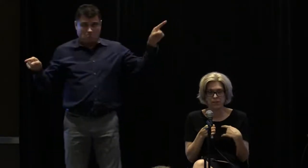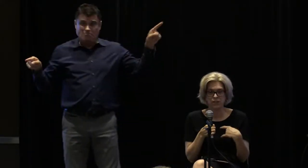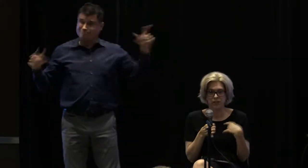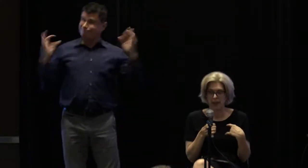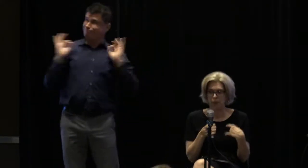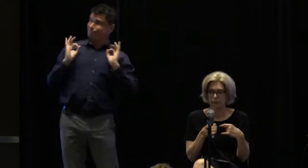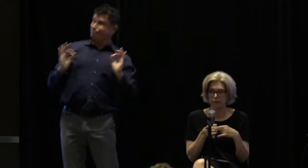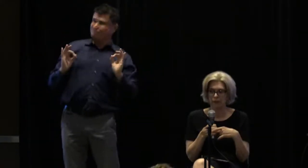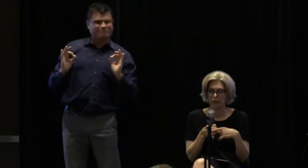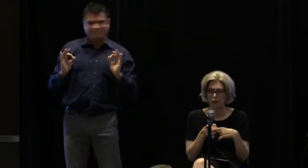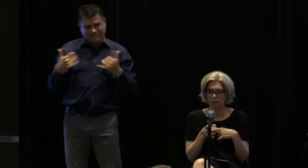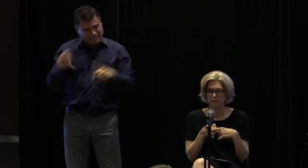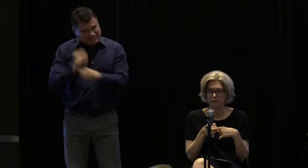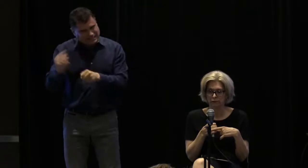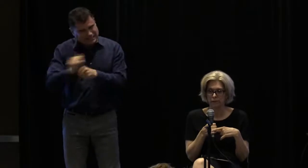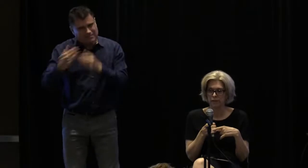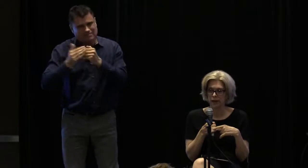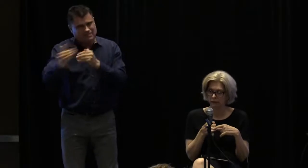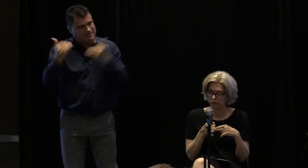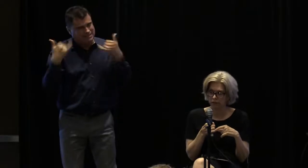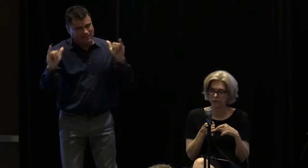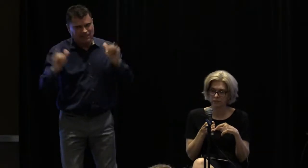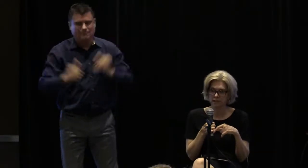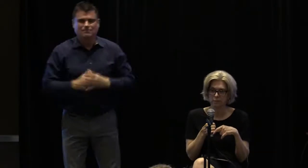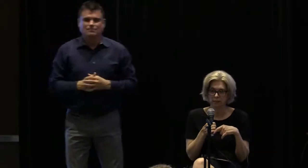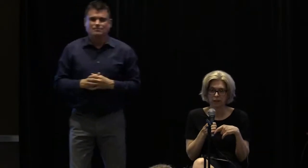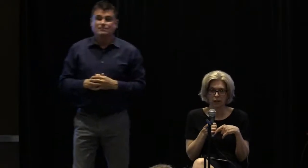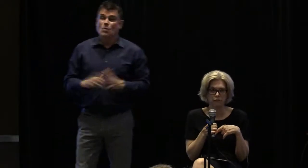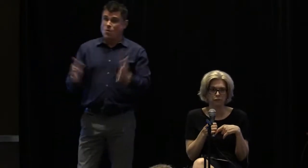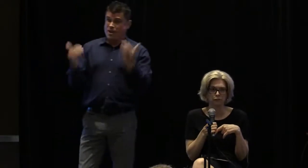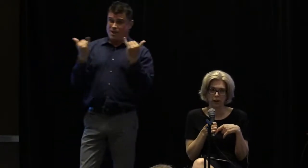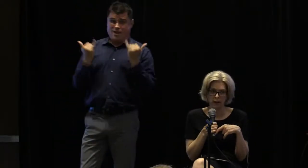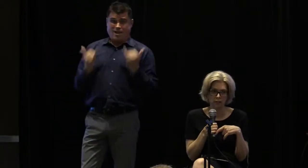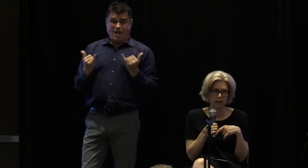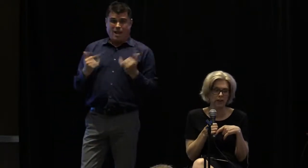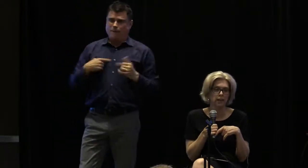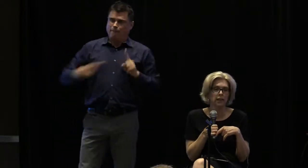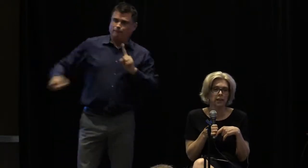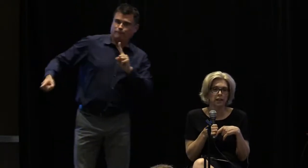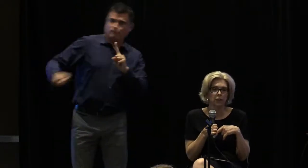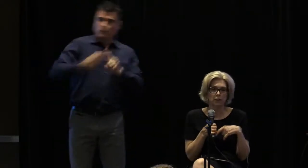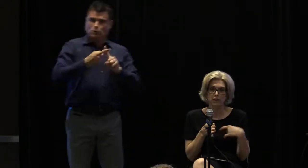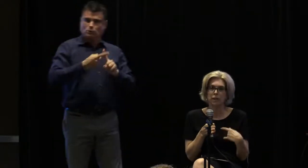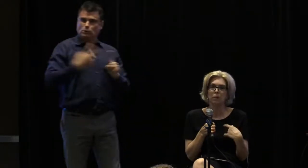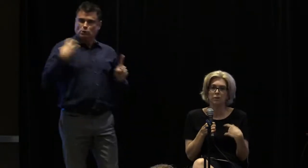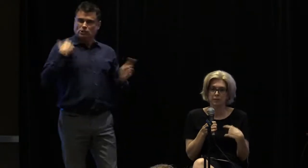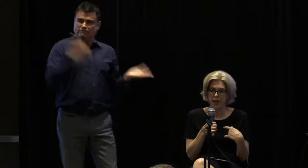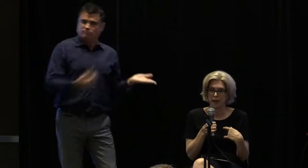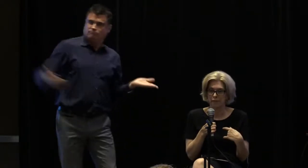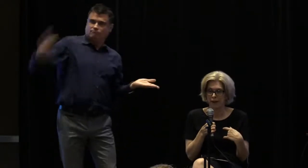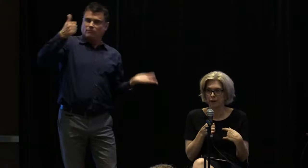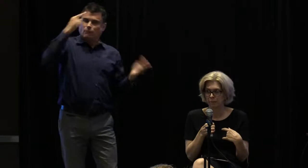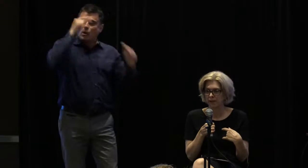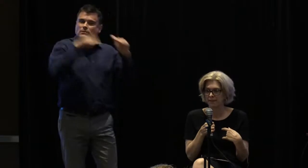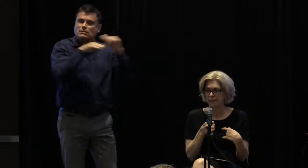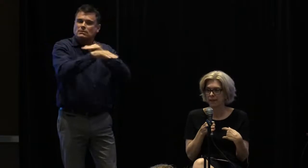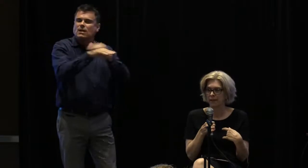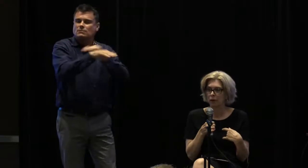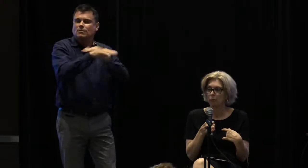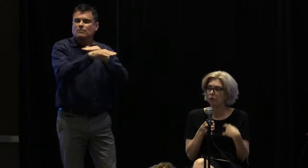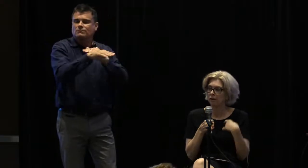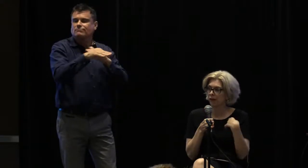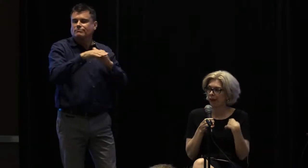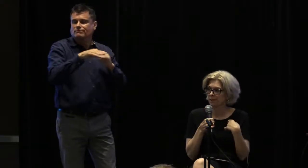this position now with the federal government as the first ever Chief Accessibility Officer for our country, with a deep understanding of that